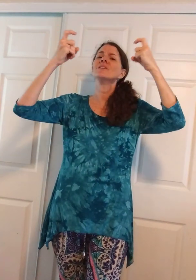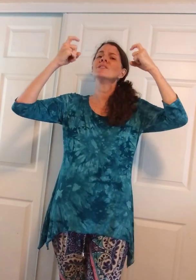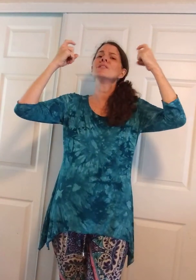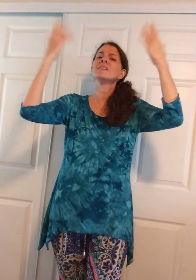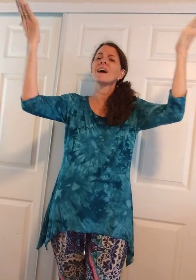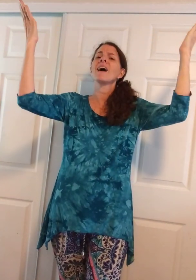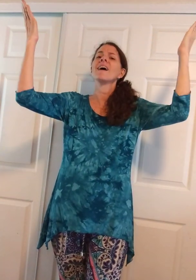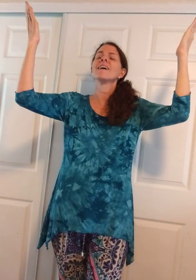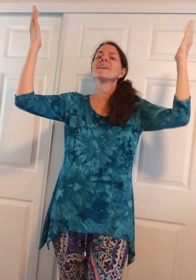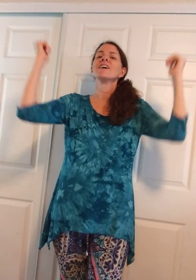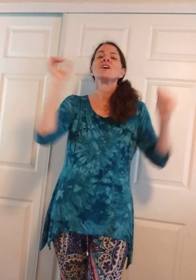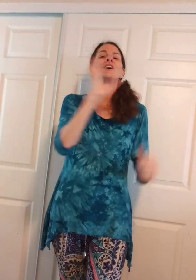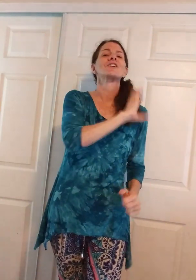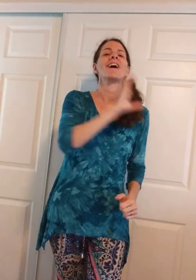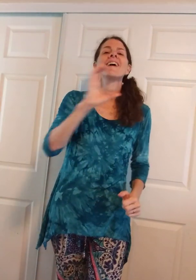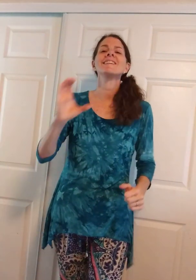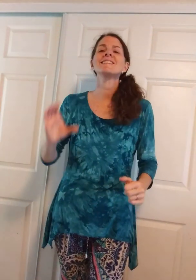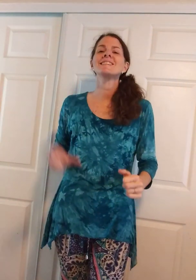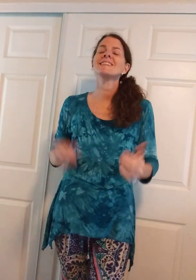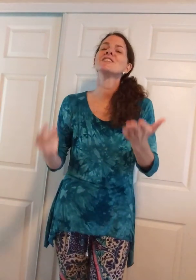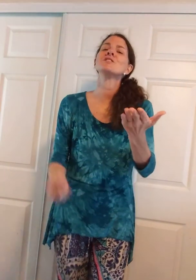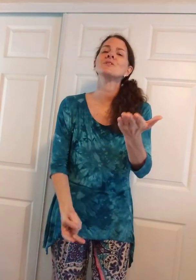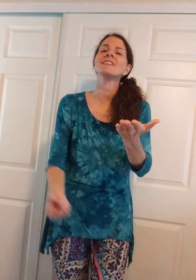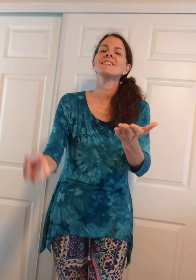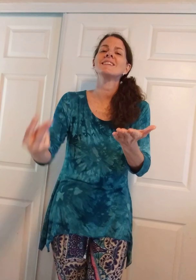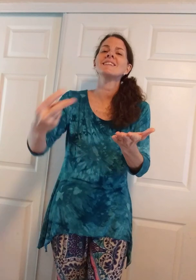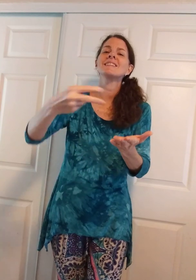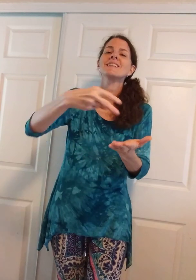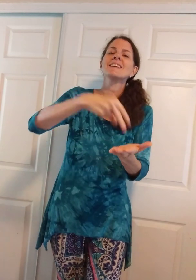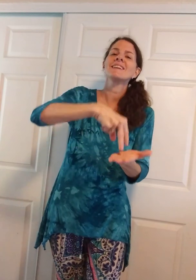Oh come arms open Oh